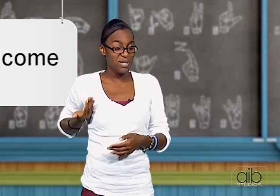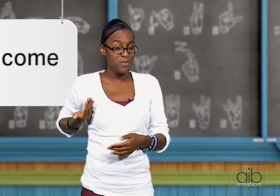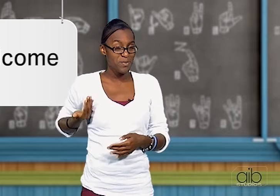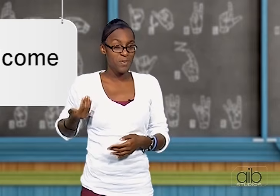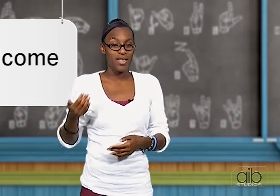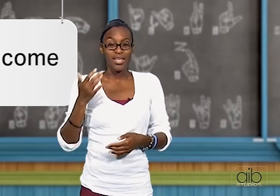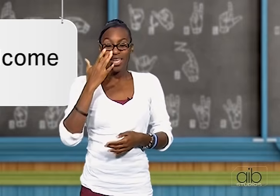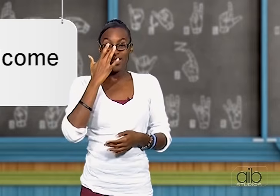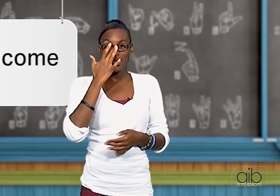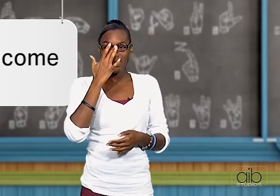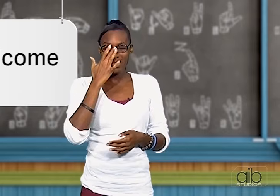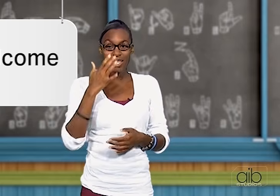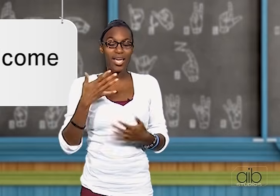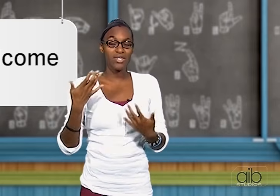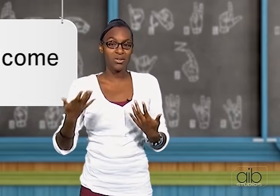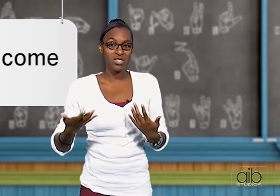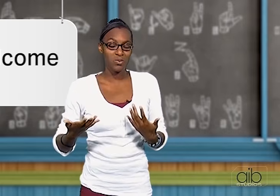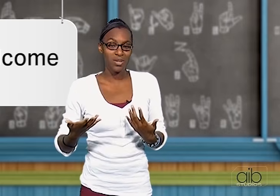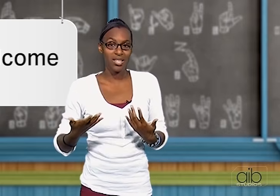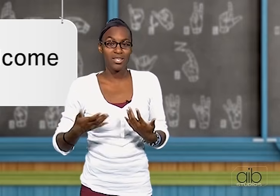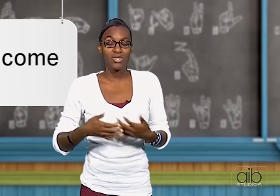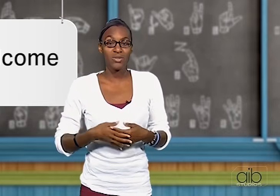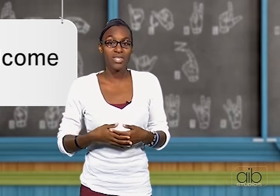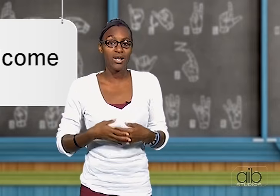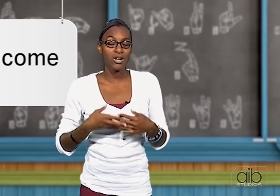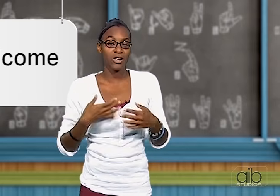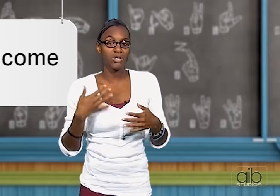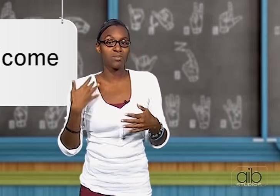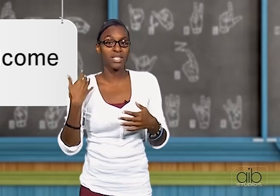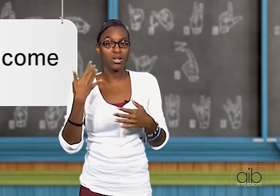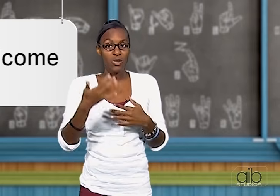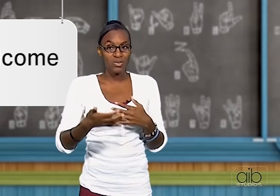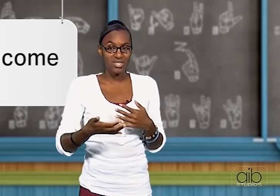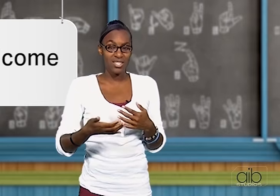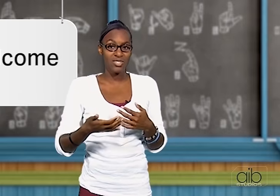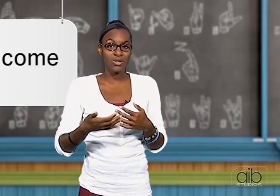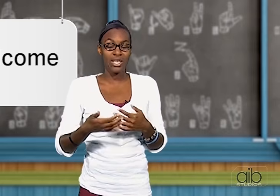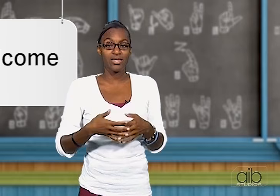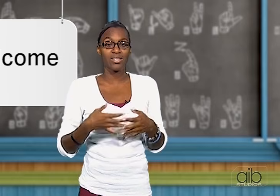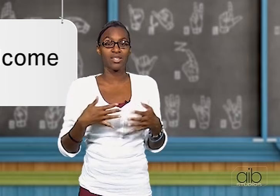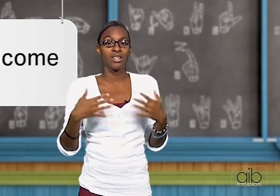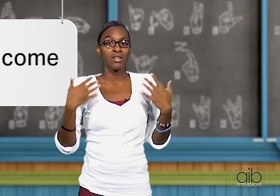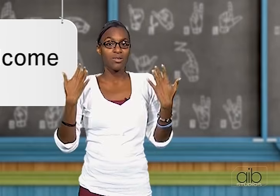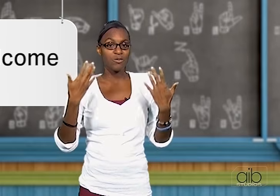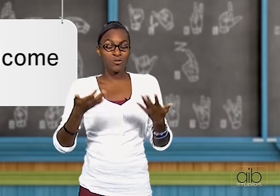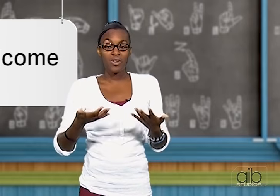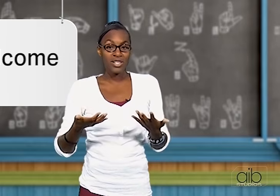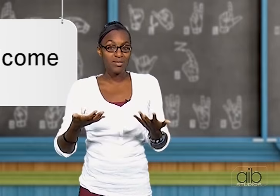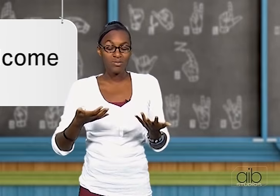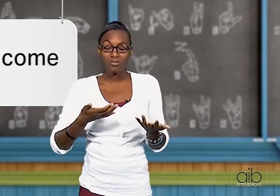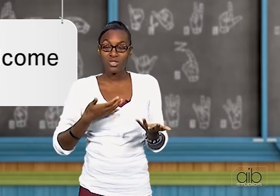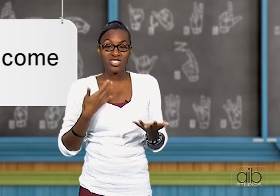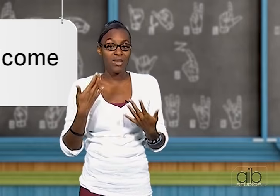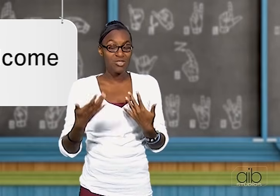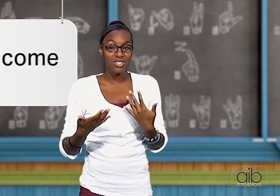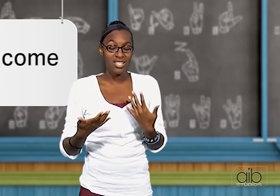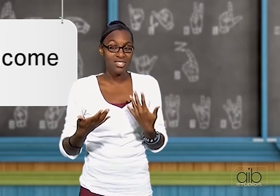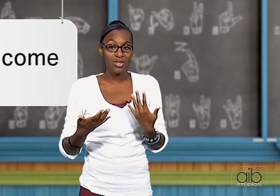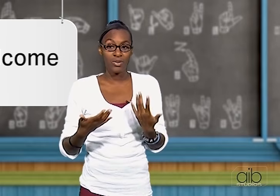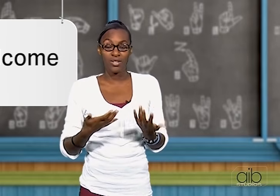welcome. And usually I notice with those that are being a hostess or that the front receptionist